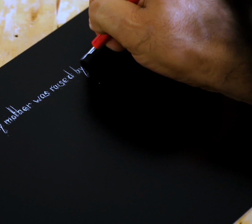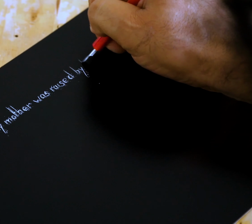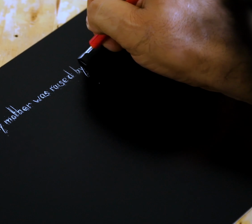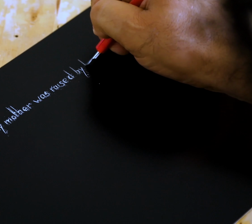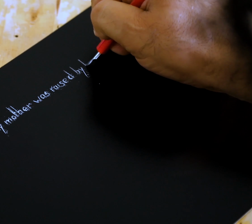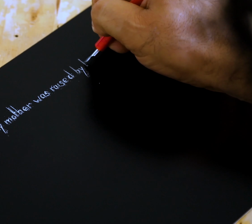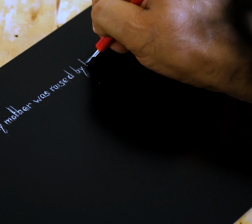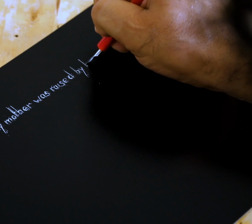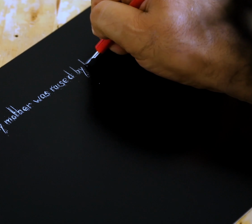reducing the cuirin until